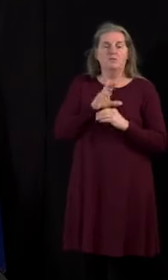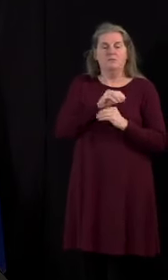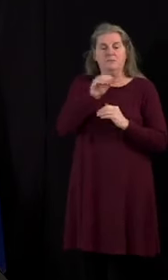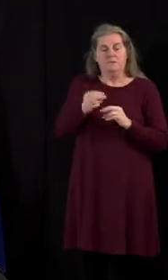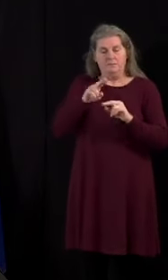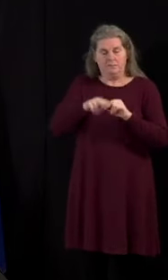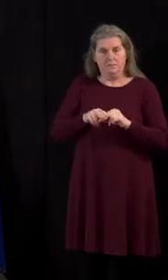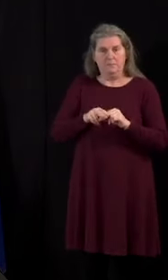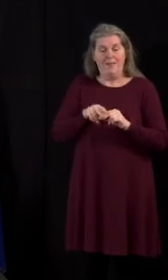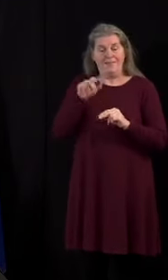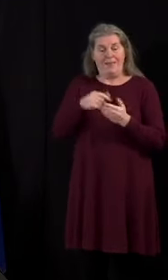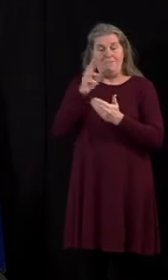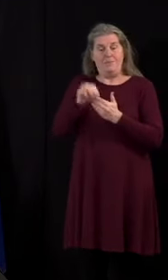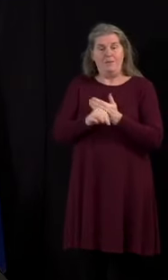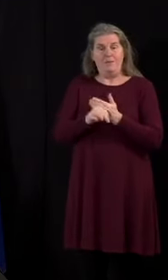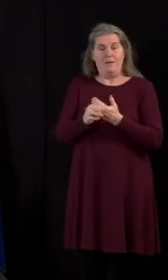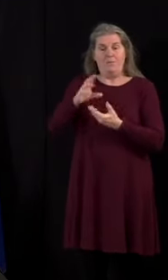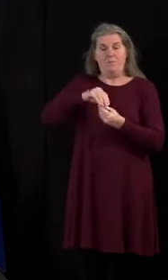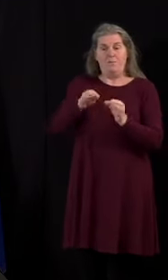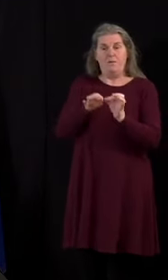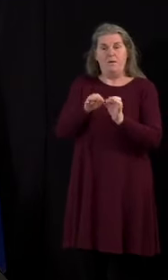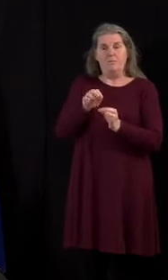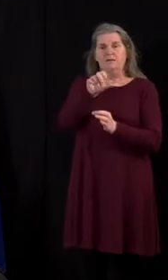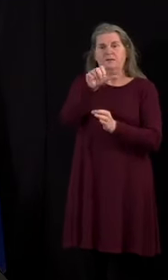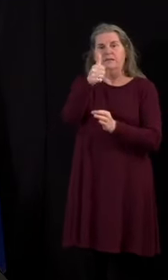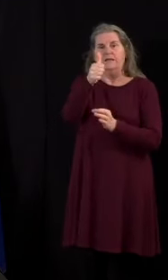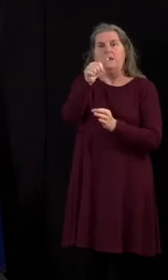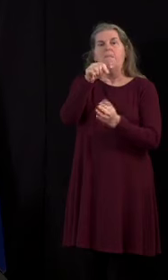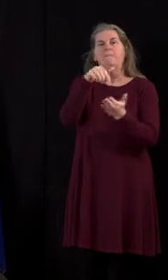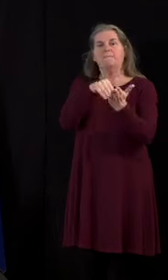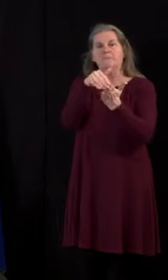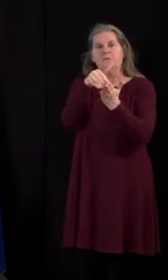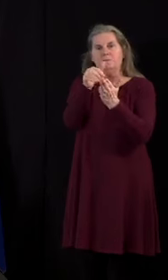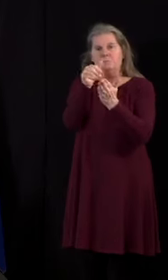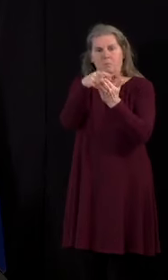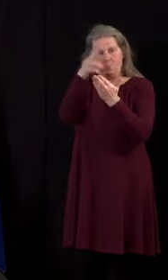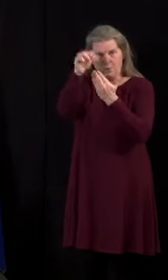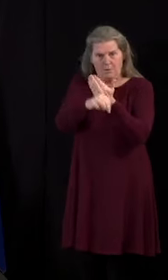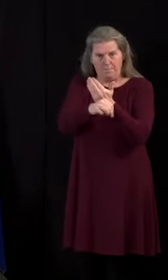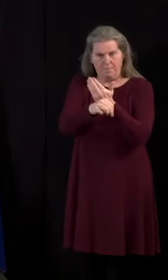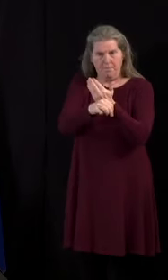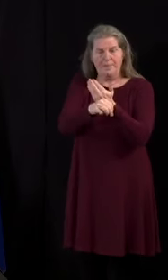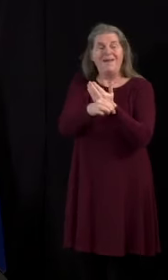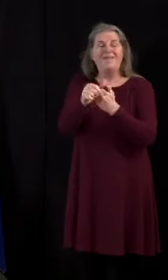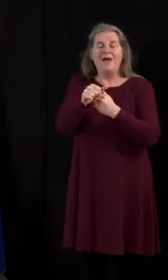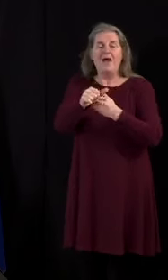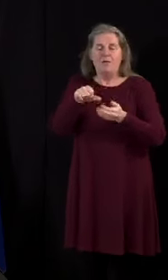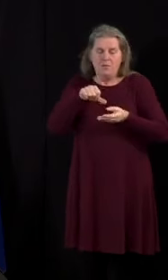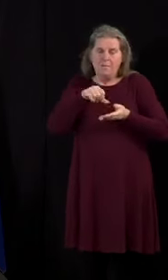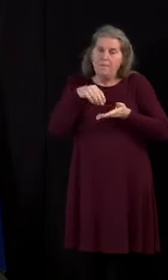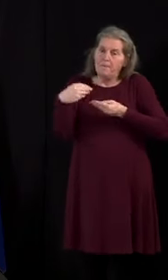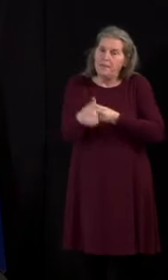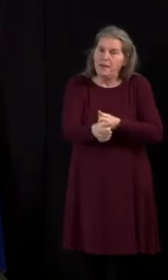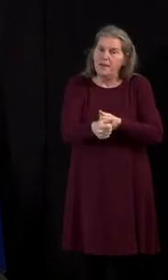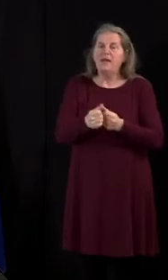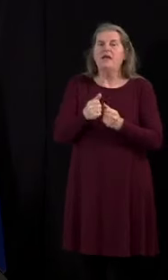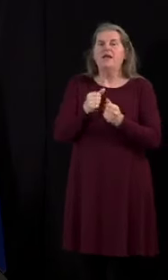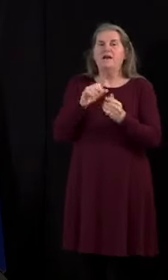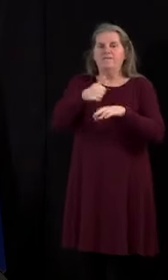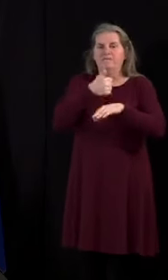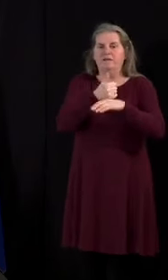This $10 million program will cover specific fixed costs incurred for a 2-month